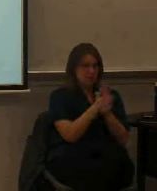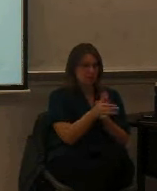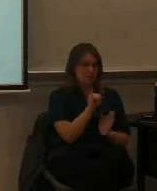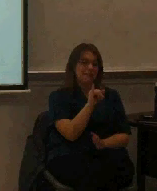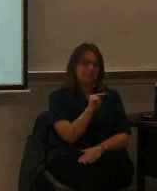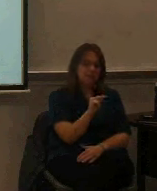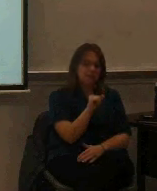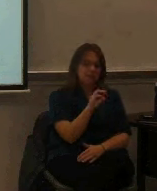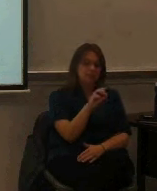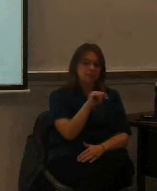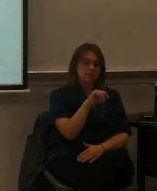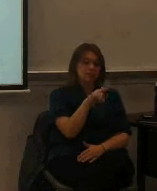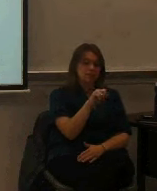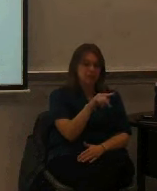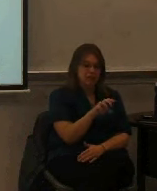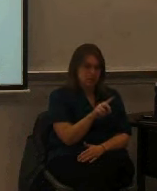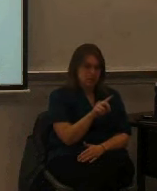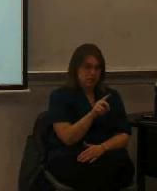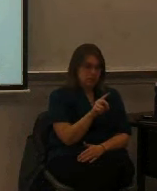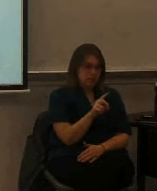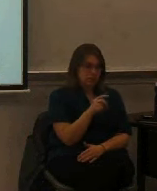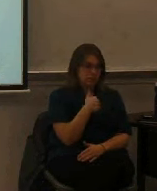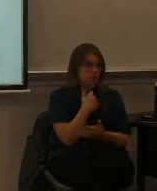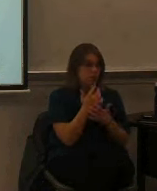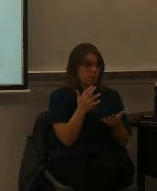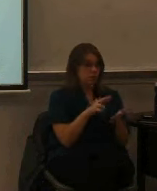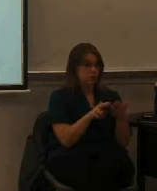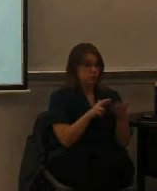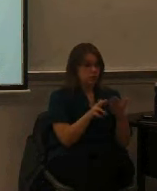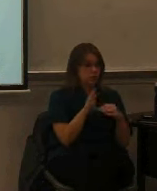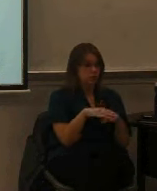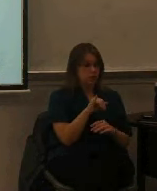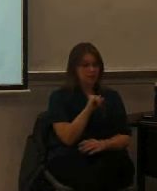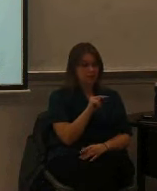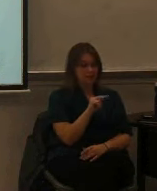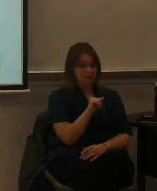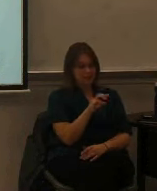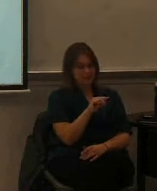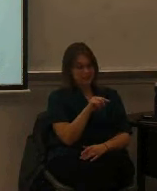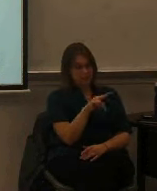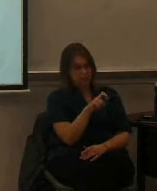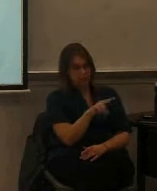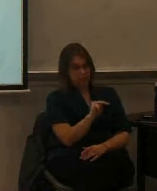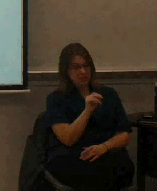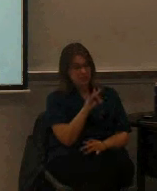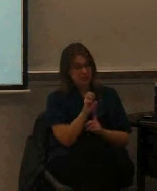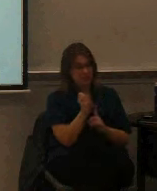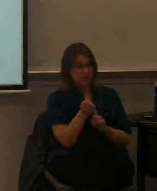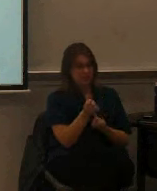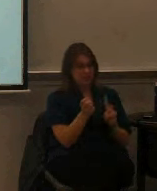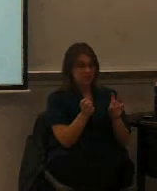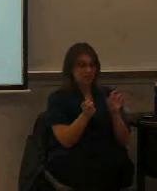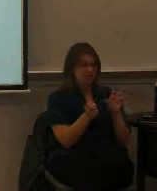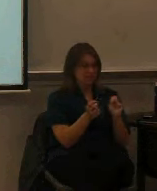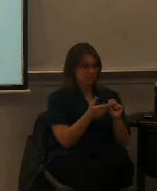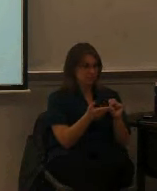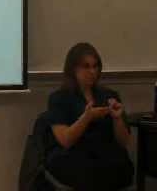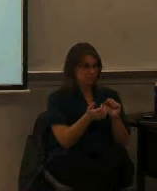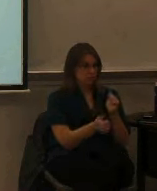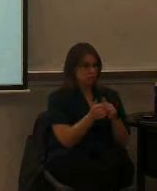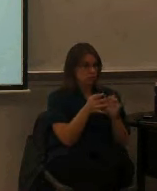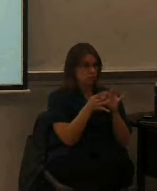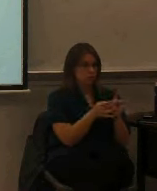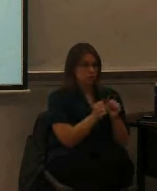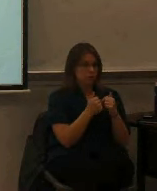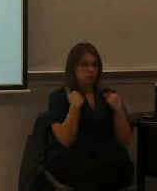you. There's been a lot of research on inactivation of environments, viruses environments, mainly related